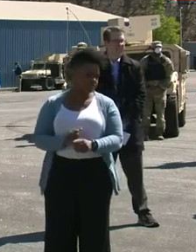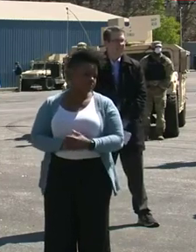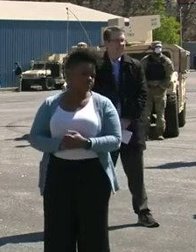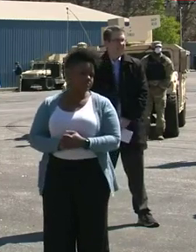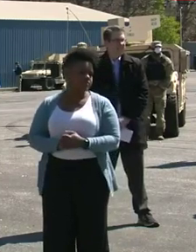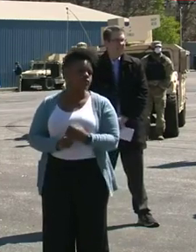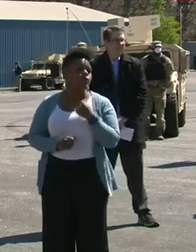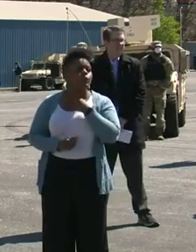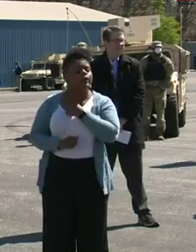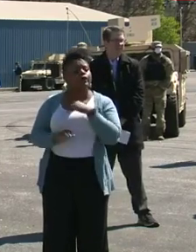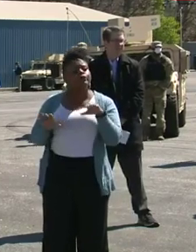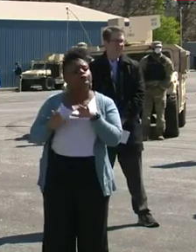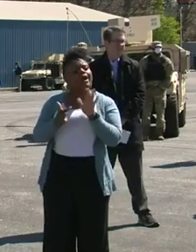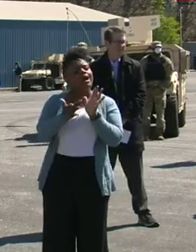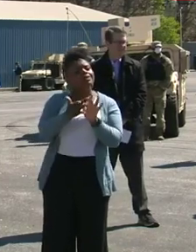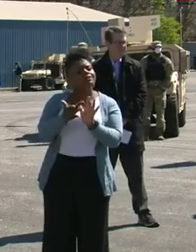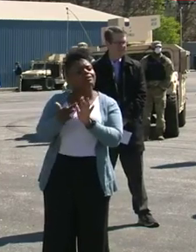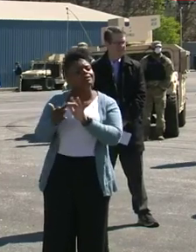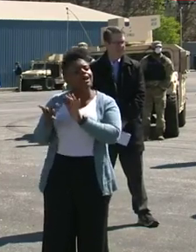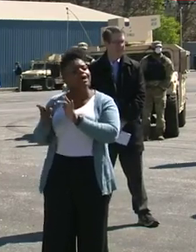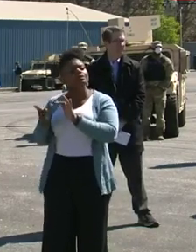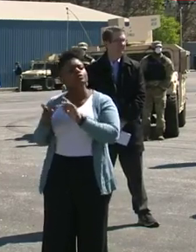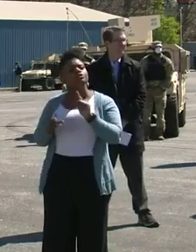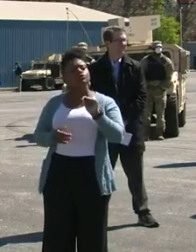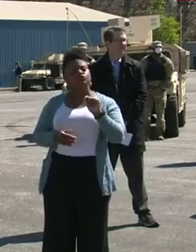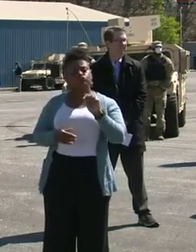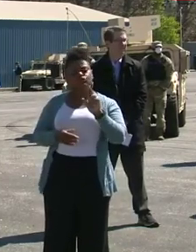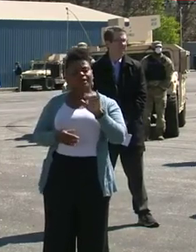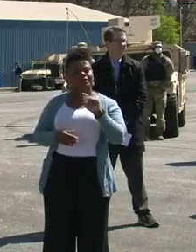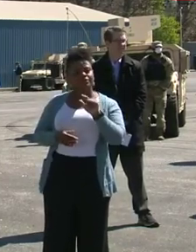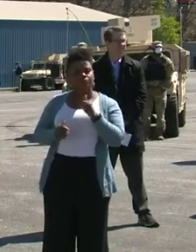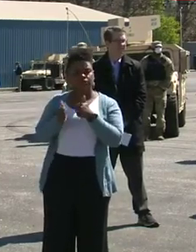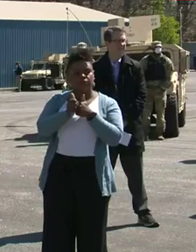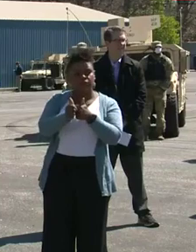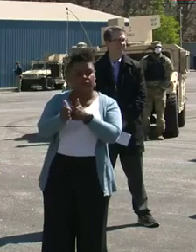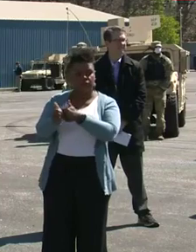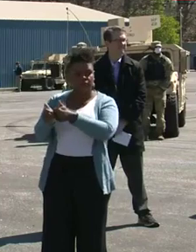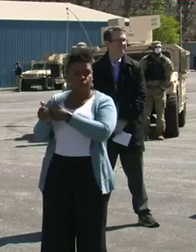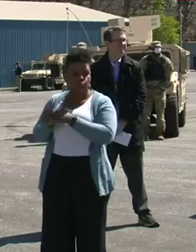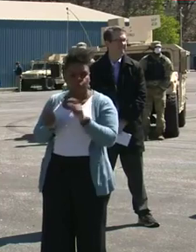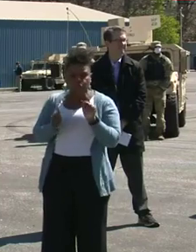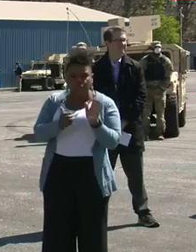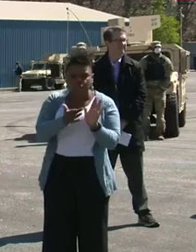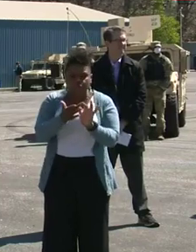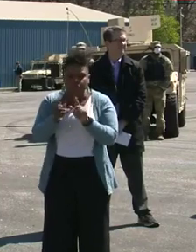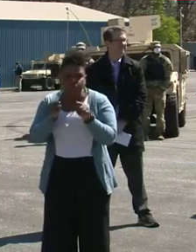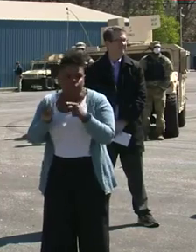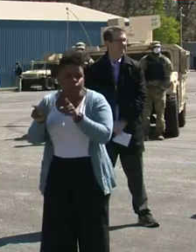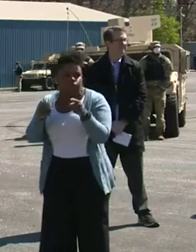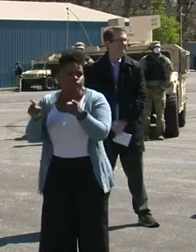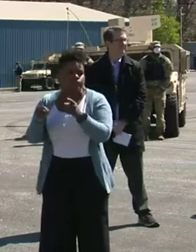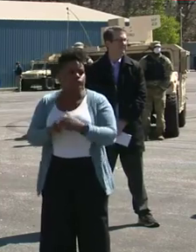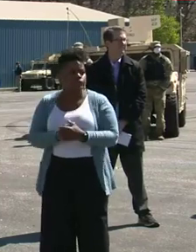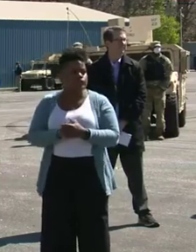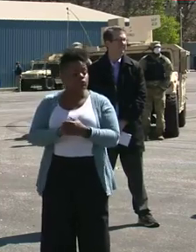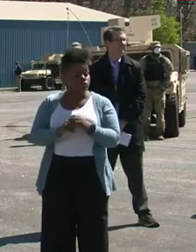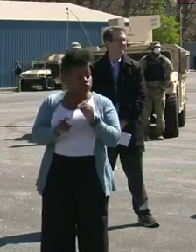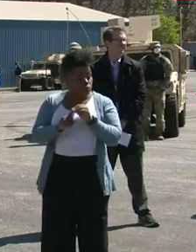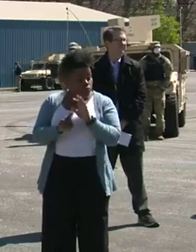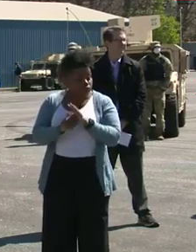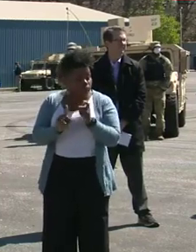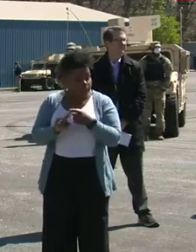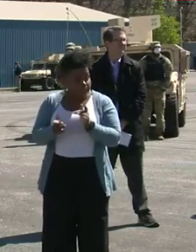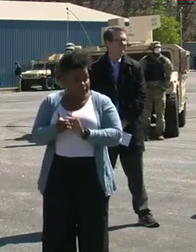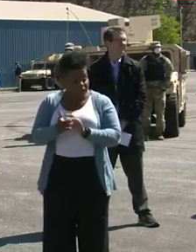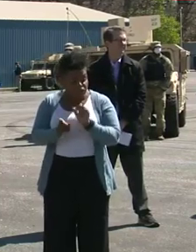to identify if their exposure was related to healthcare or if their exposure was community related.